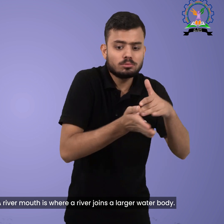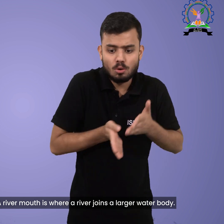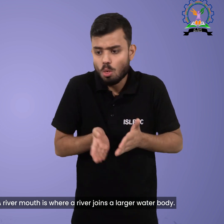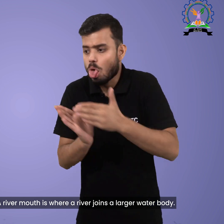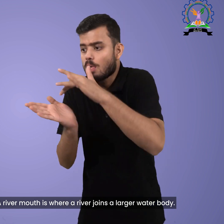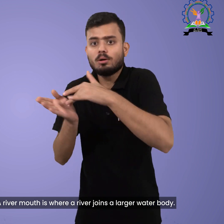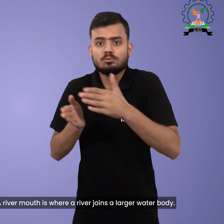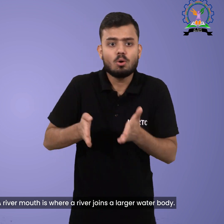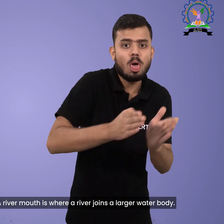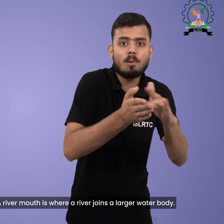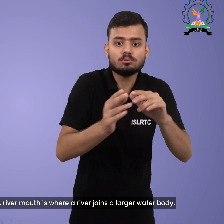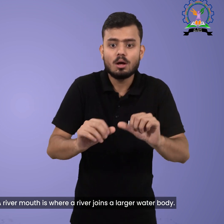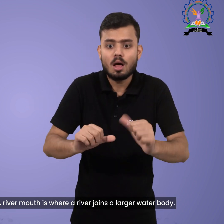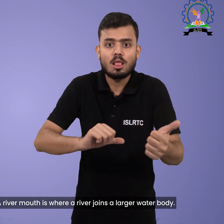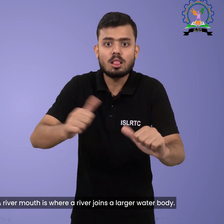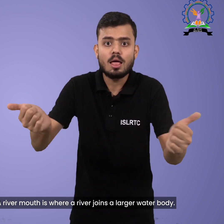water body.